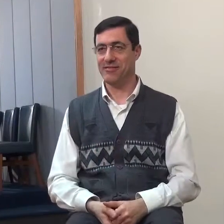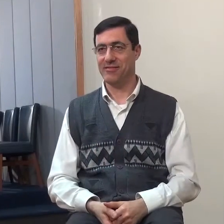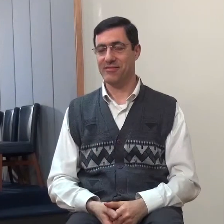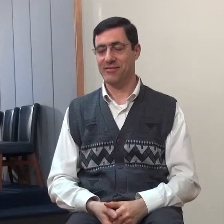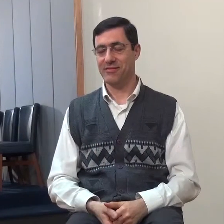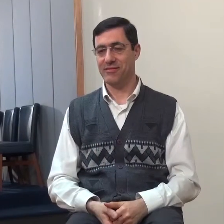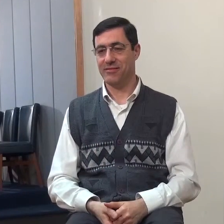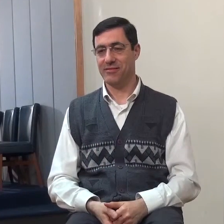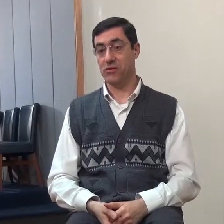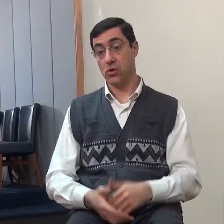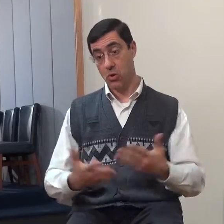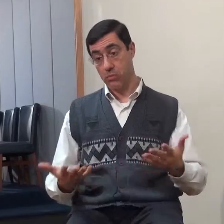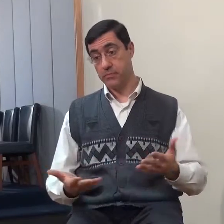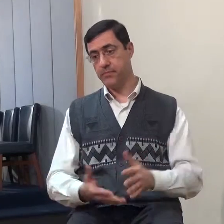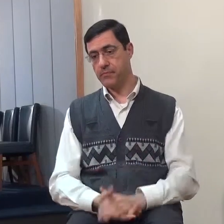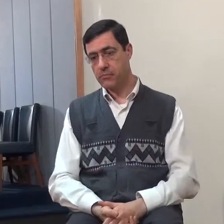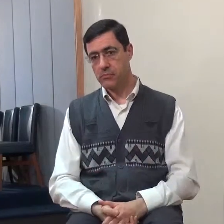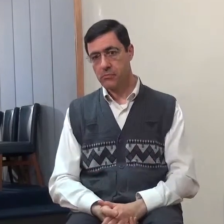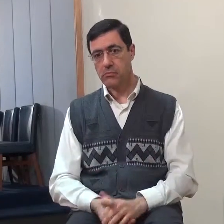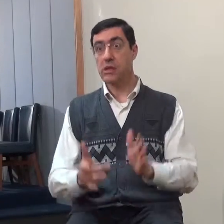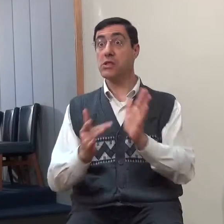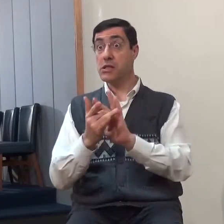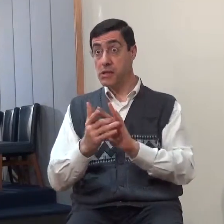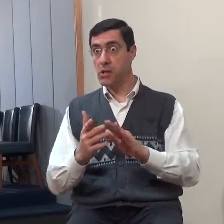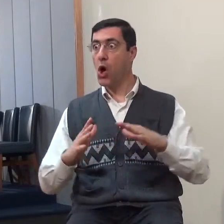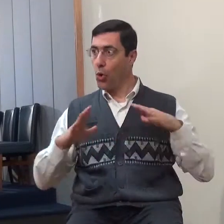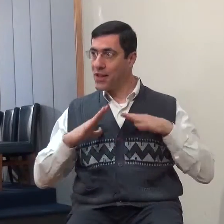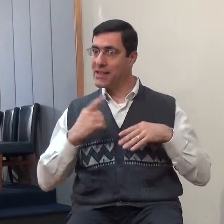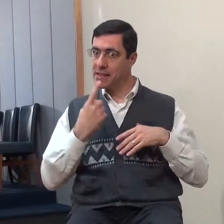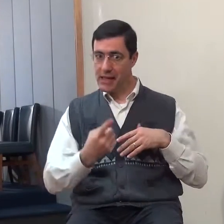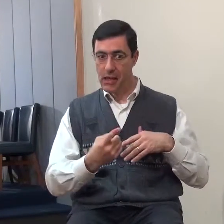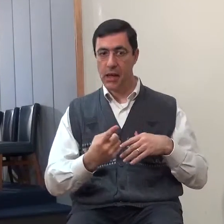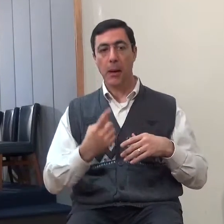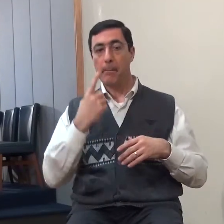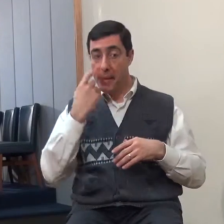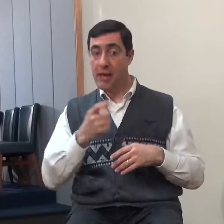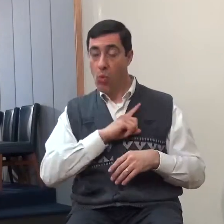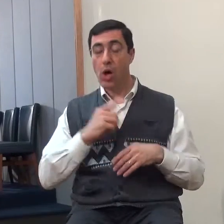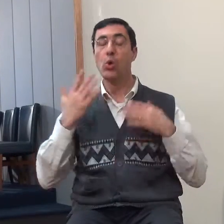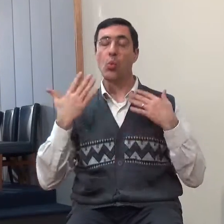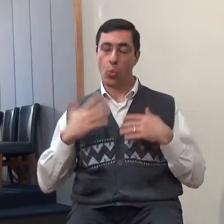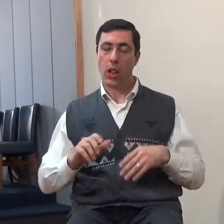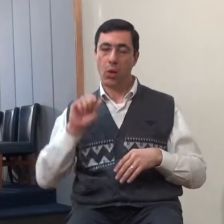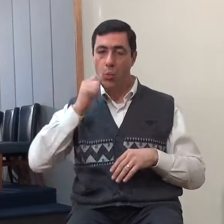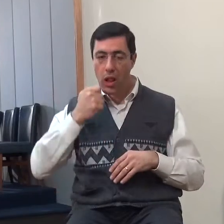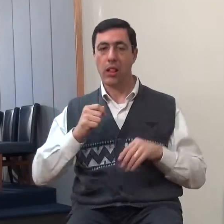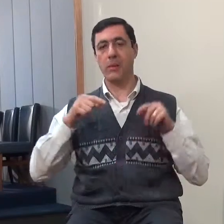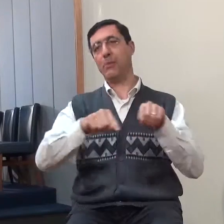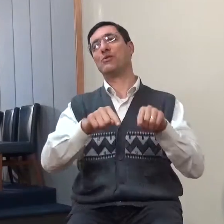already been warned that there will be persecution. And those who are affected by the message of the